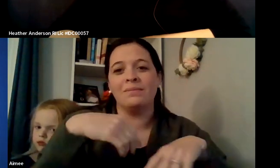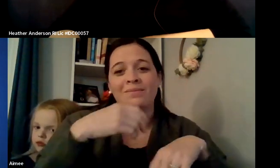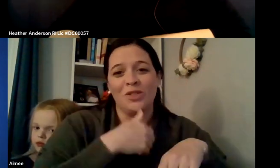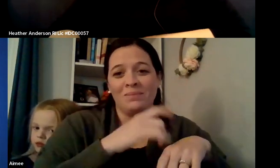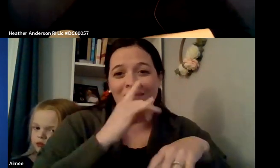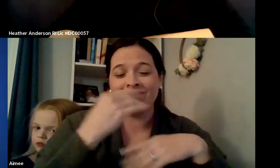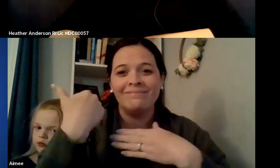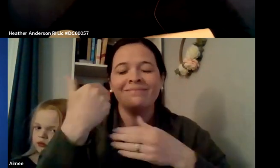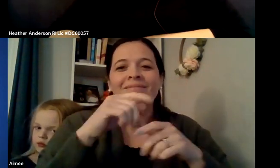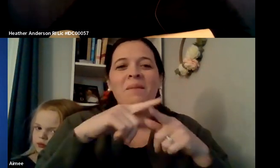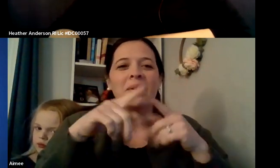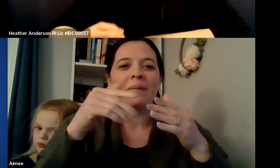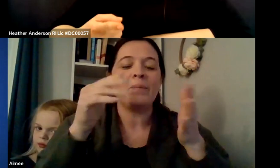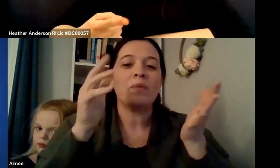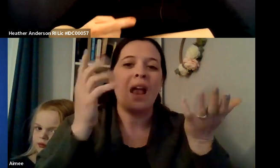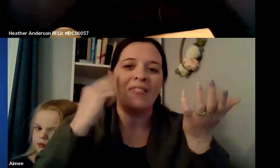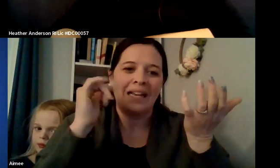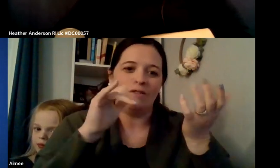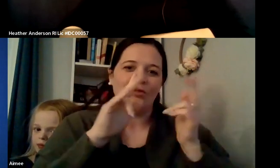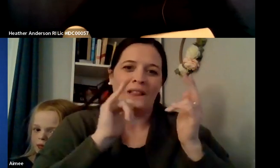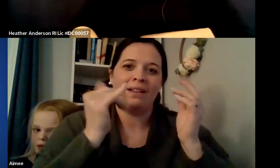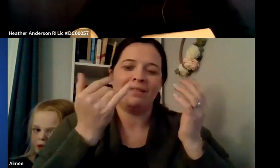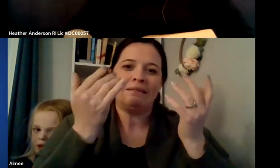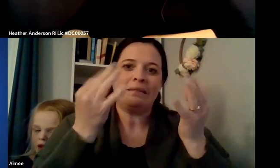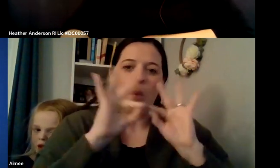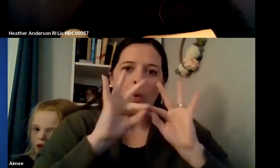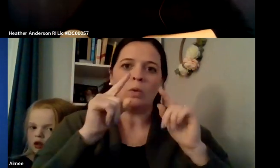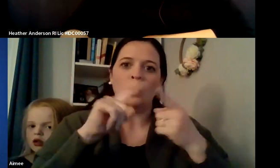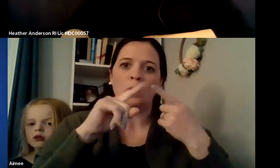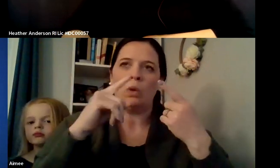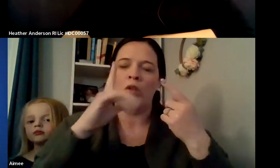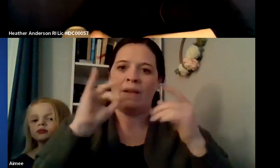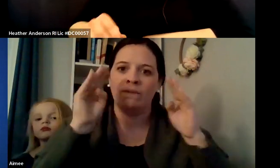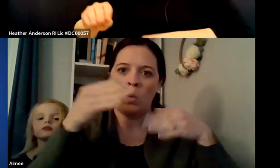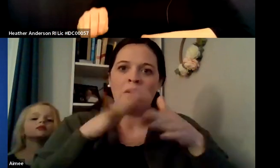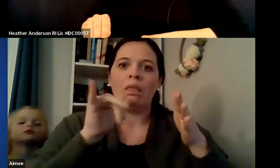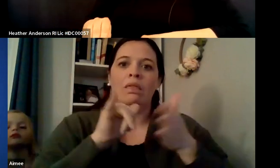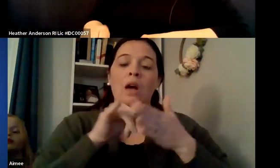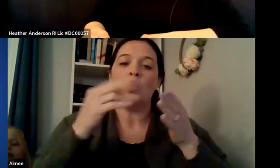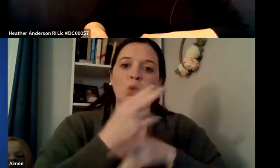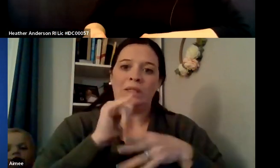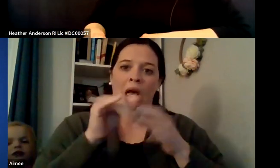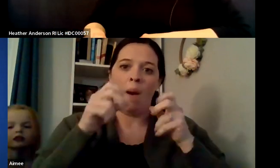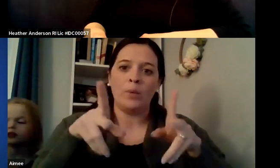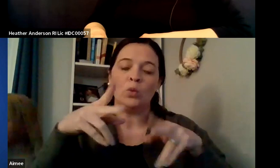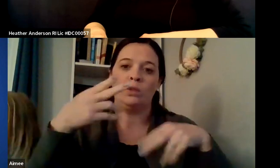So today, I'm sorry, my kid's here, but today it was announced about DCYF. I think it's really important to focus